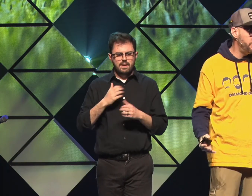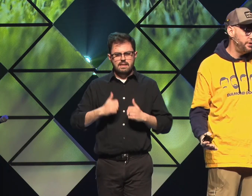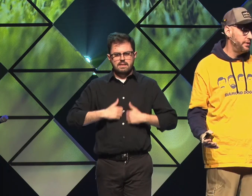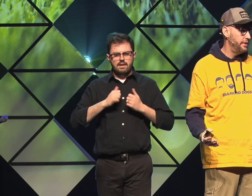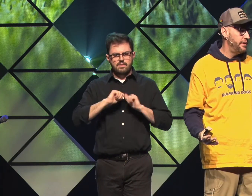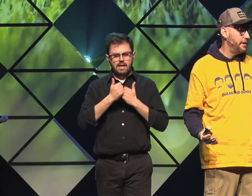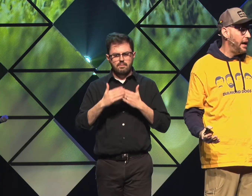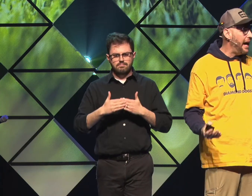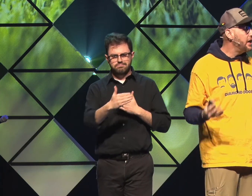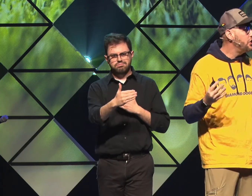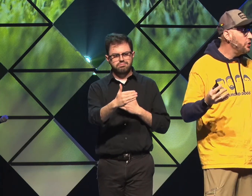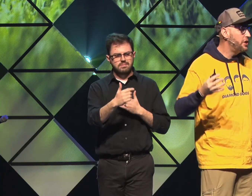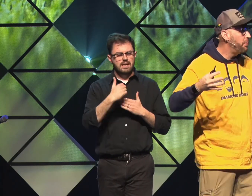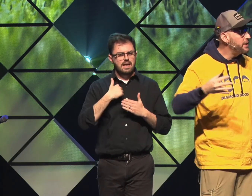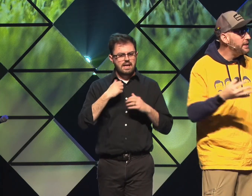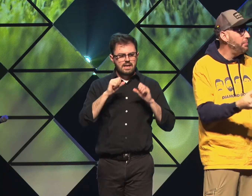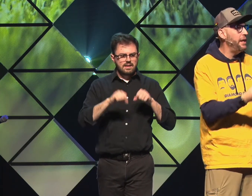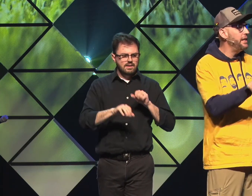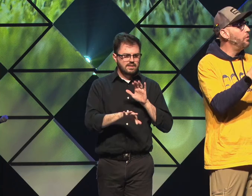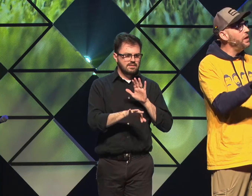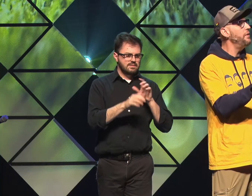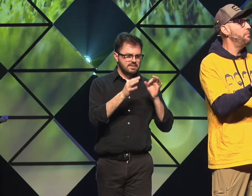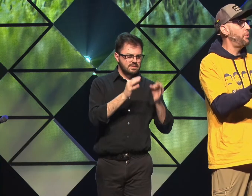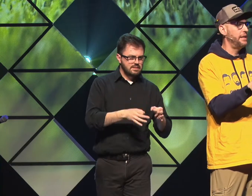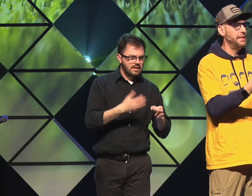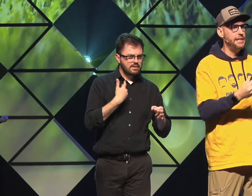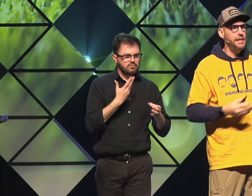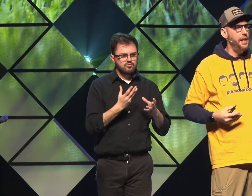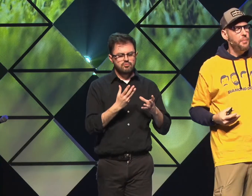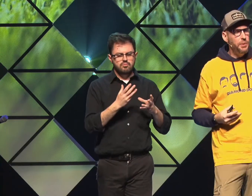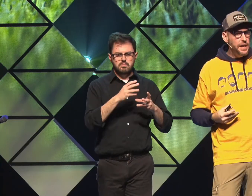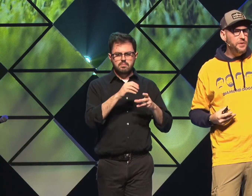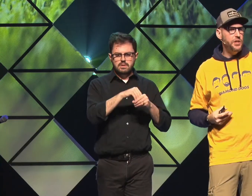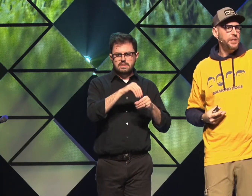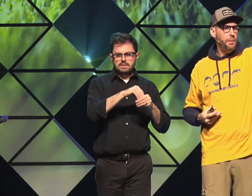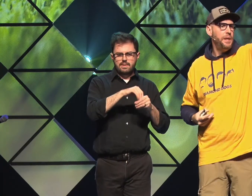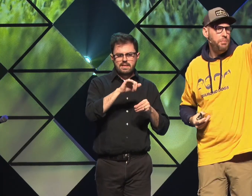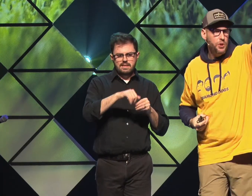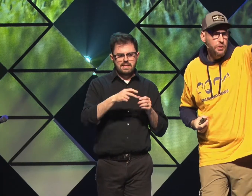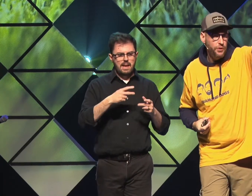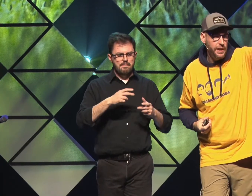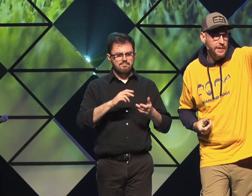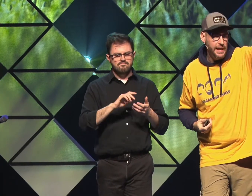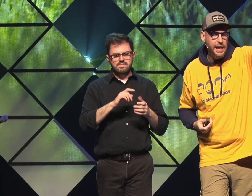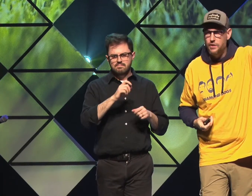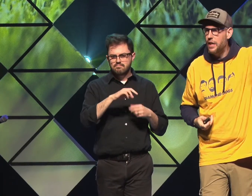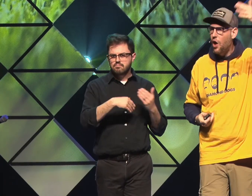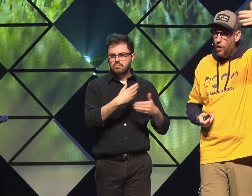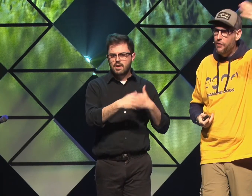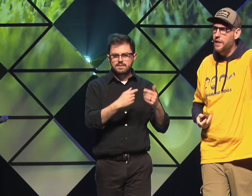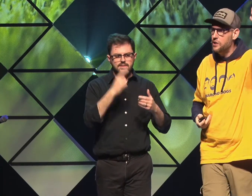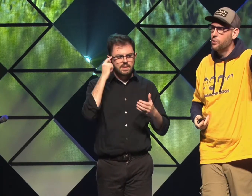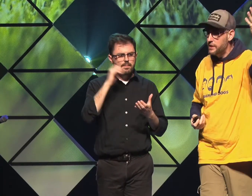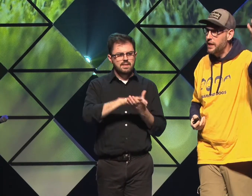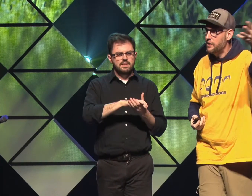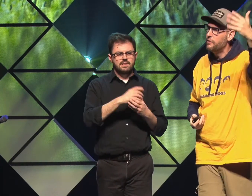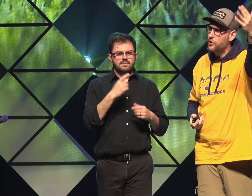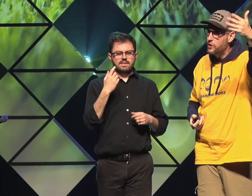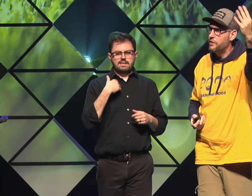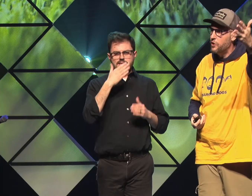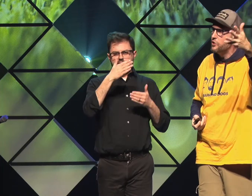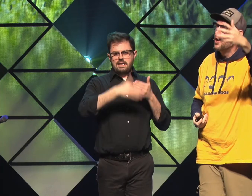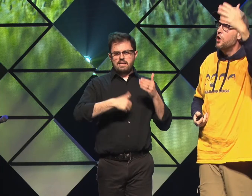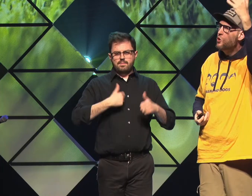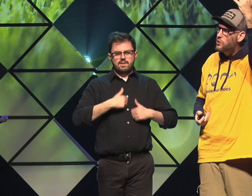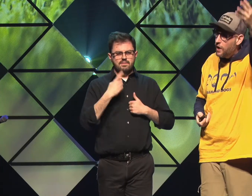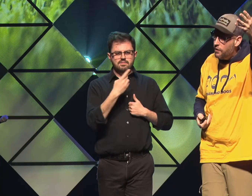choose. I can choose to participate in a weaving process that believes there's something beautiful at the end, that all things work together for the good